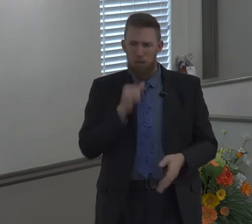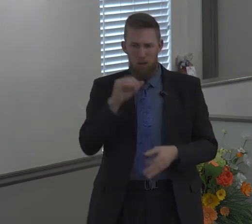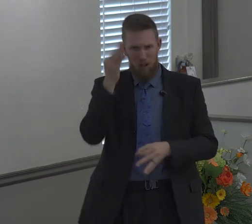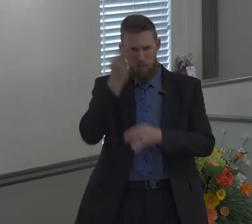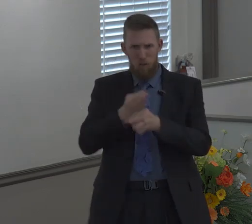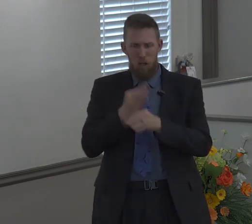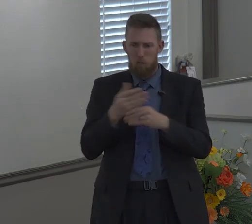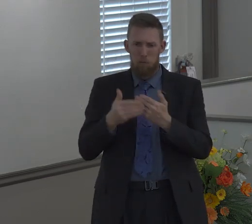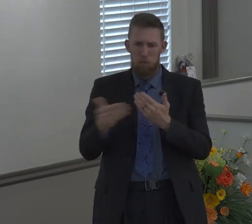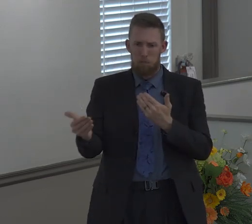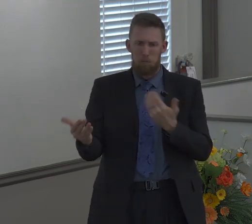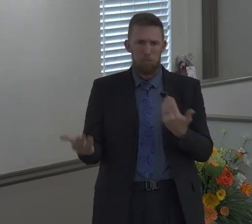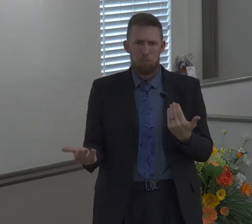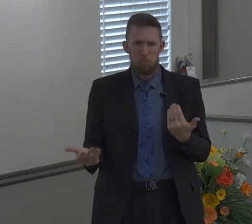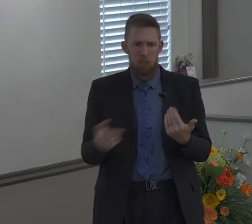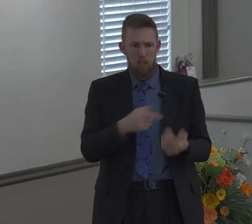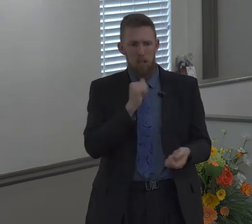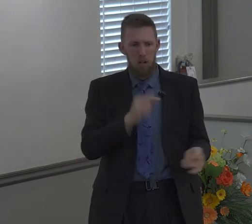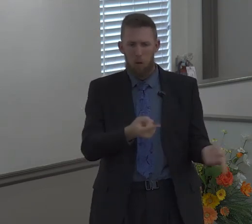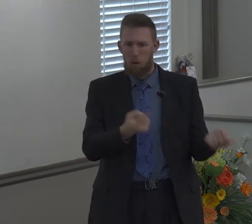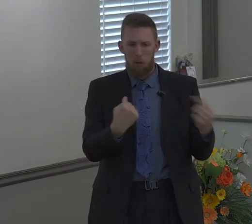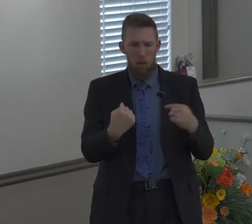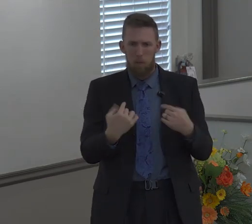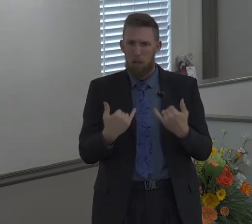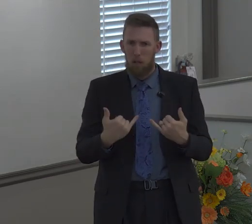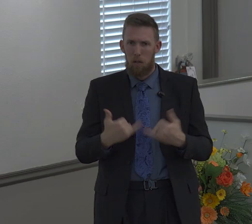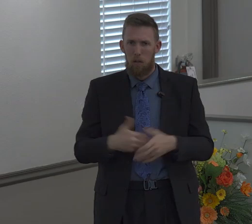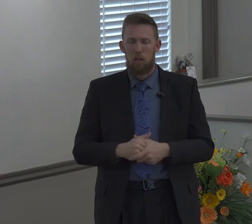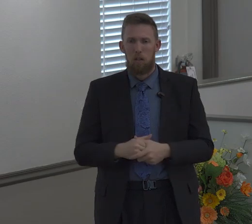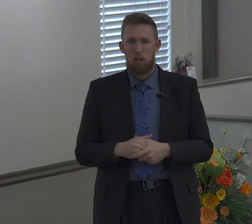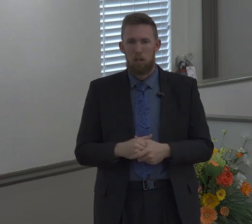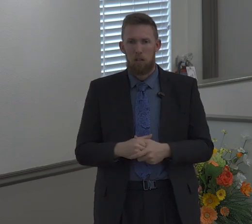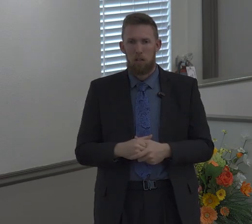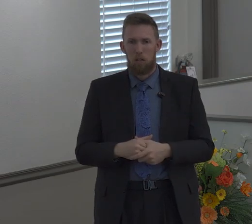this person, they're not faithful. They're not faithful anymore.